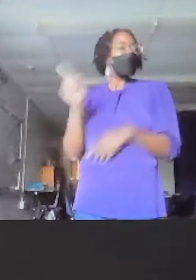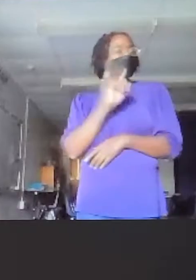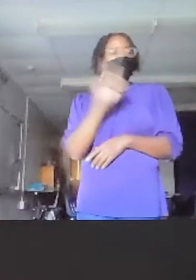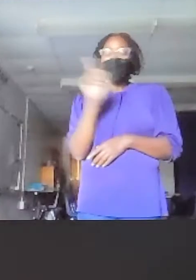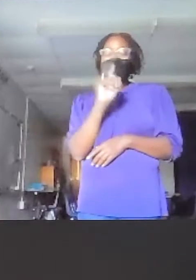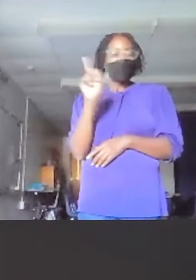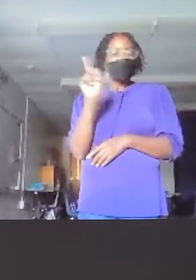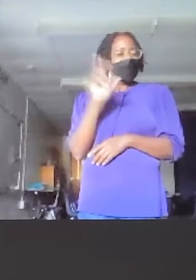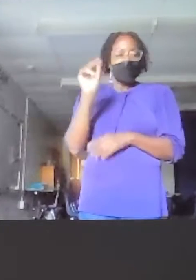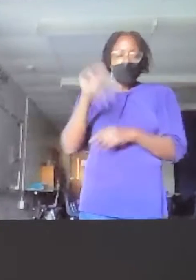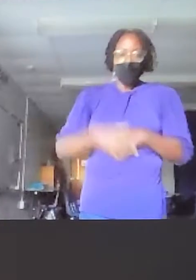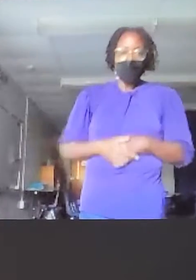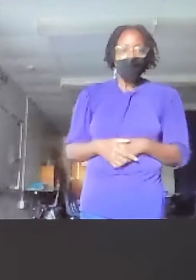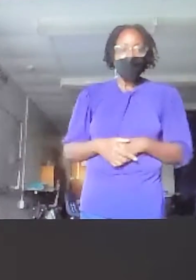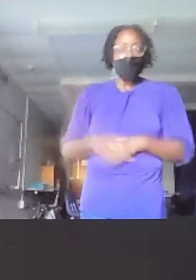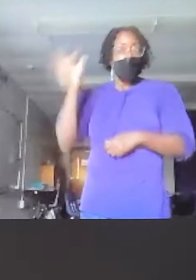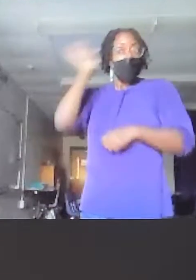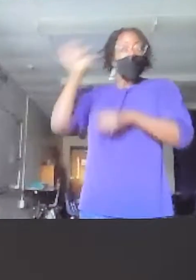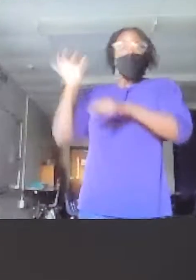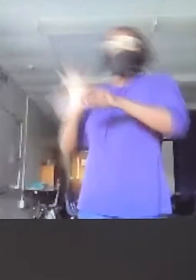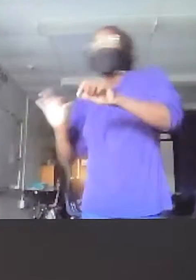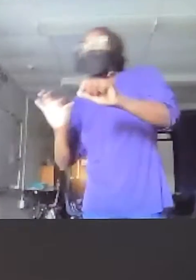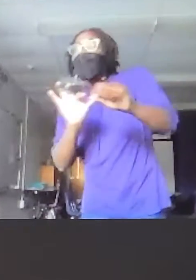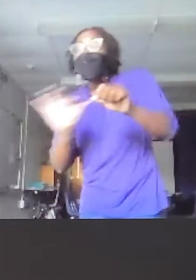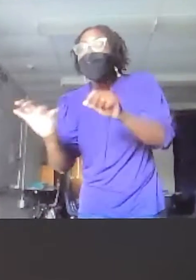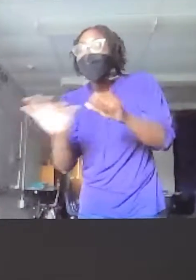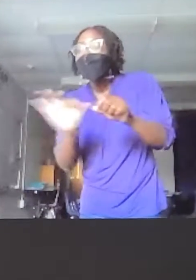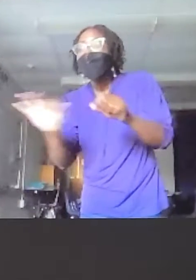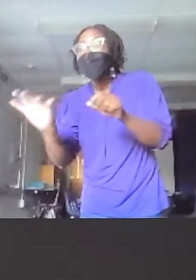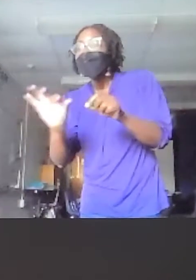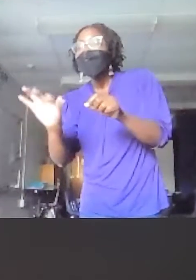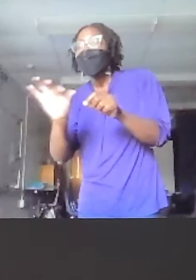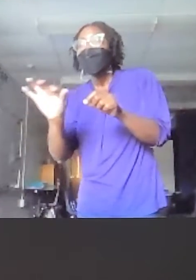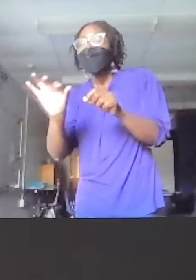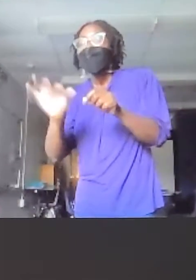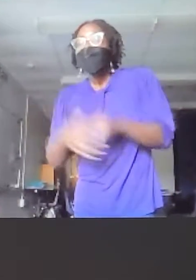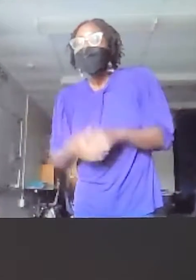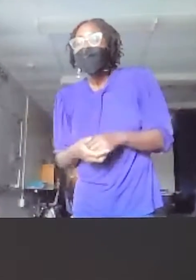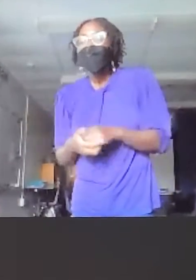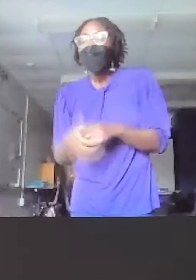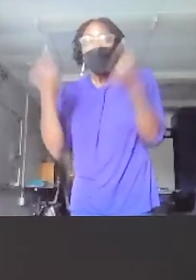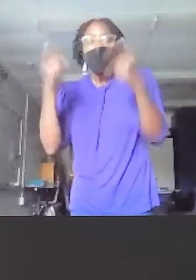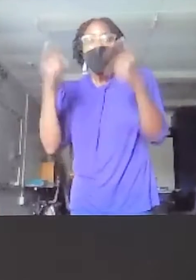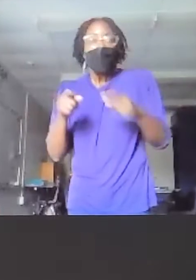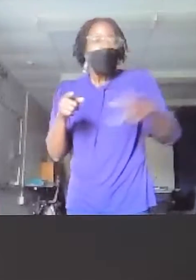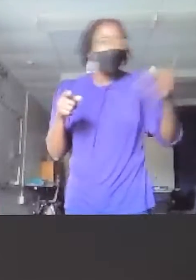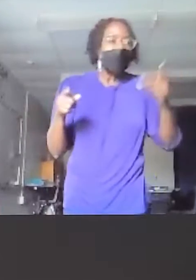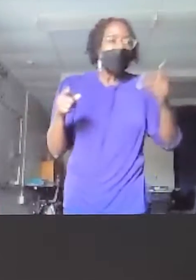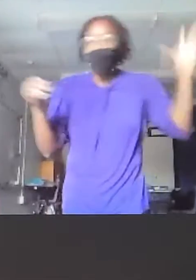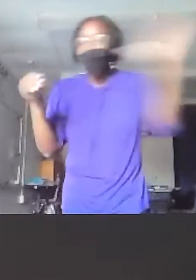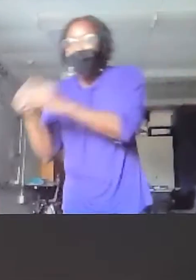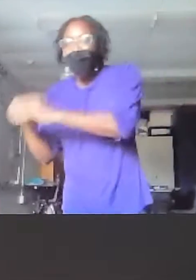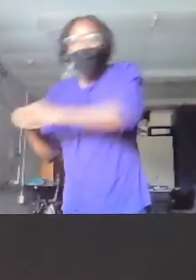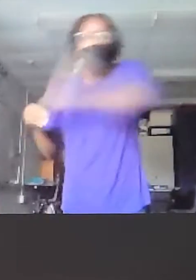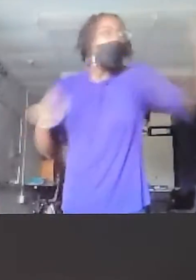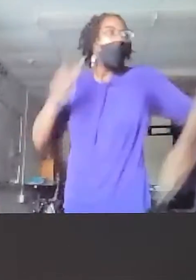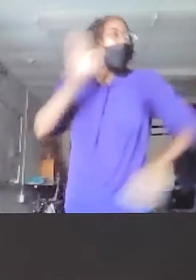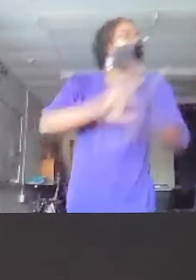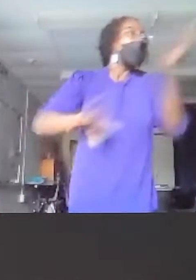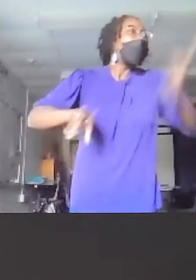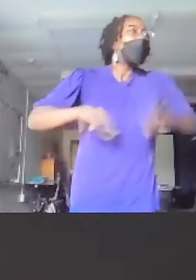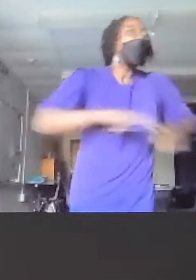other ideas. While I was putting on my implant on Buster's ear, he suddenly grabbed it and his wet, dirty